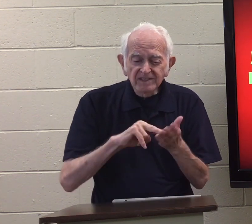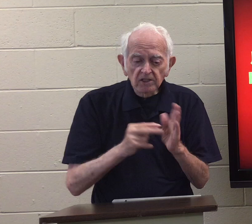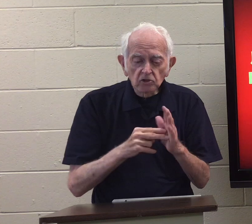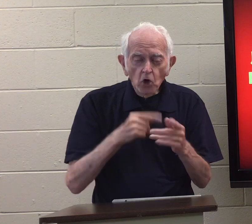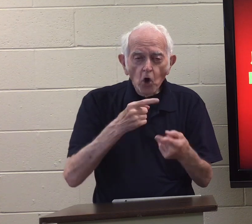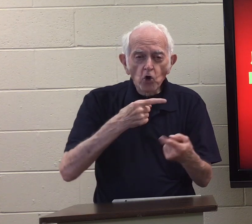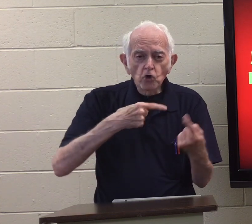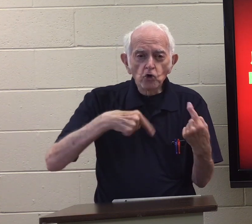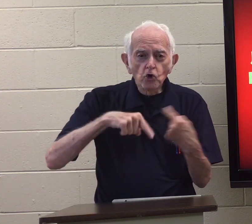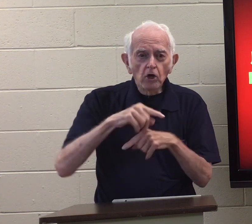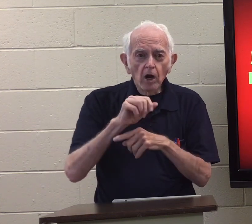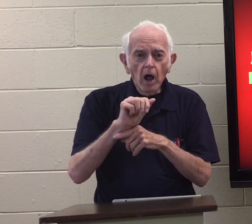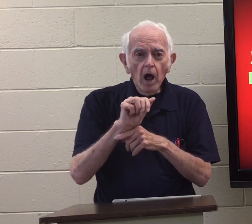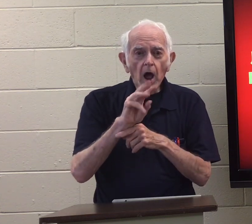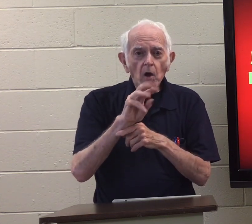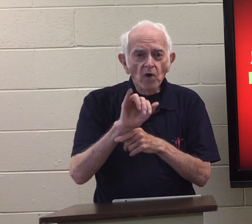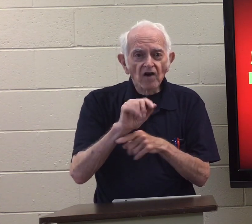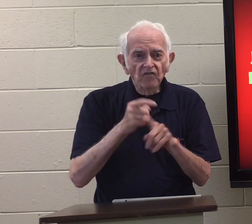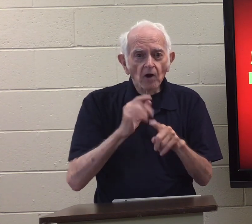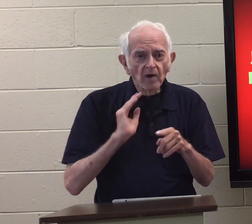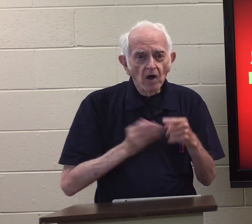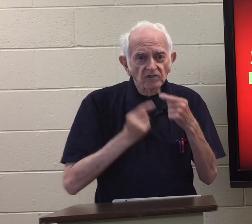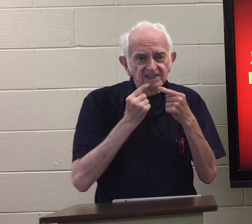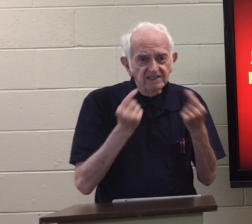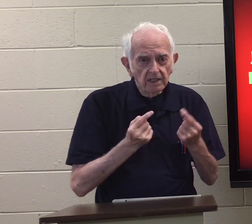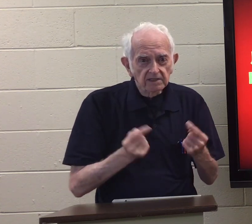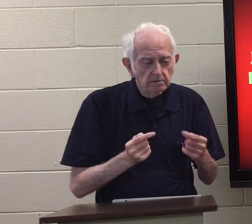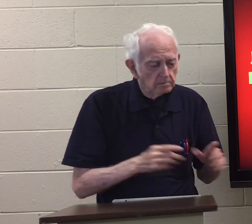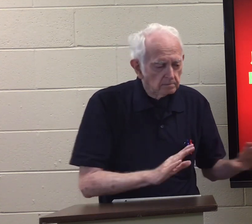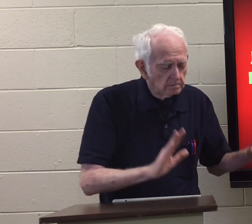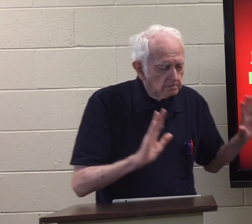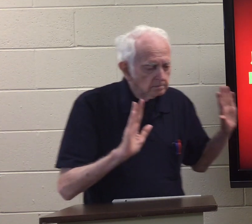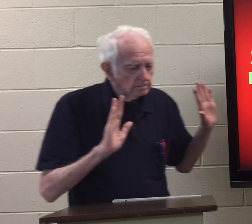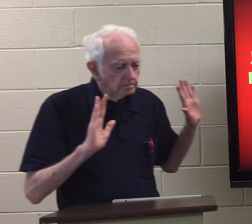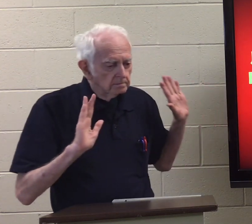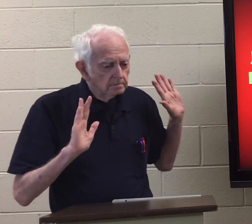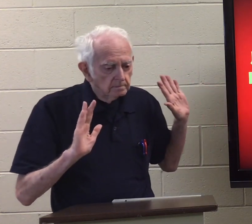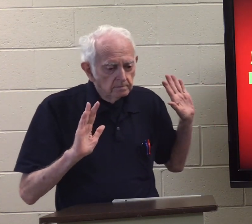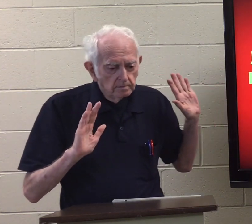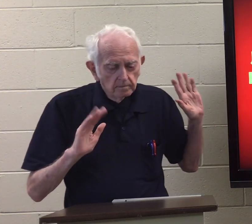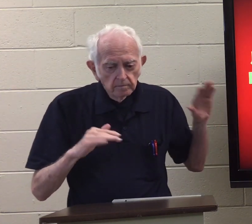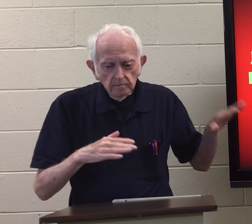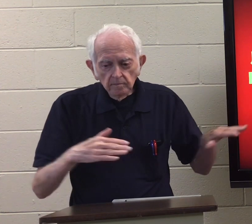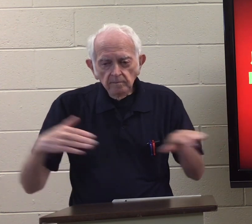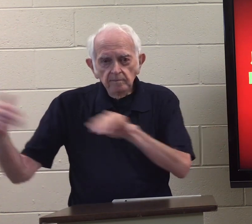That means to turn away from our sins. Leave them alone.